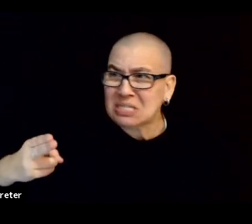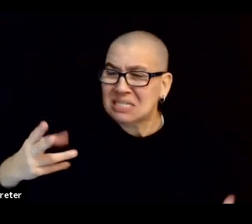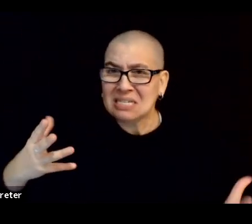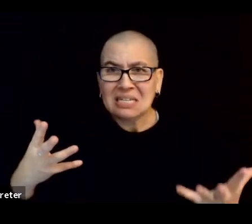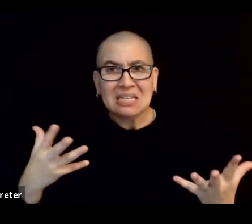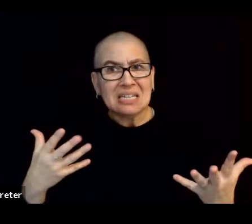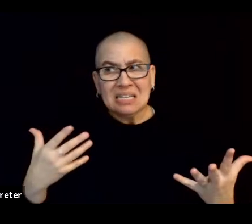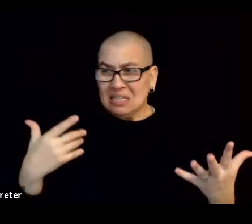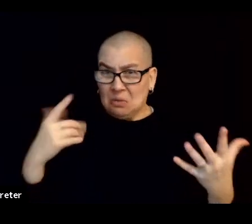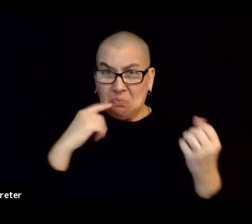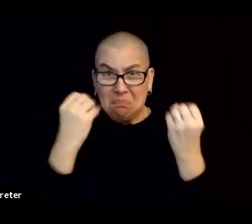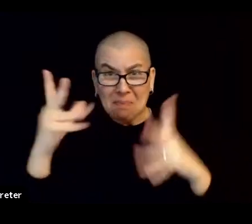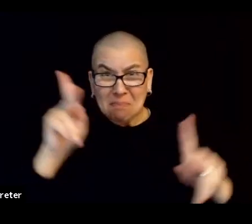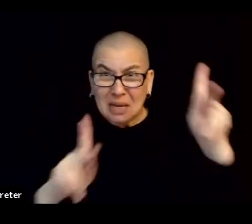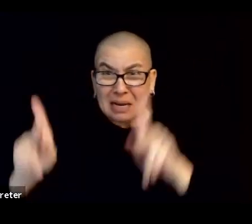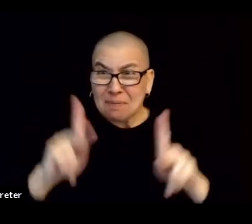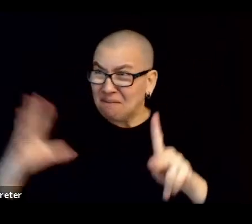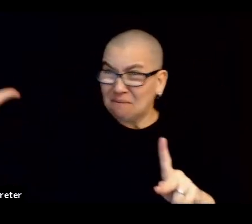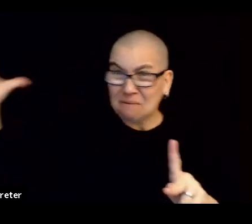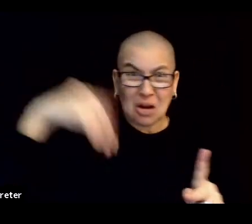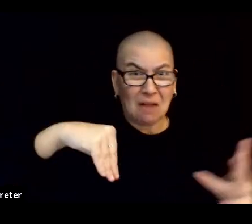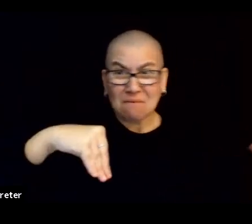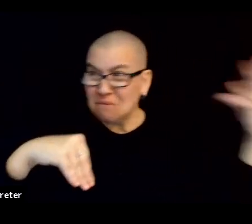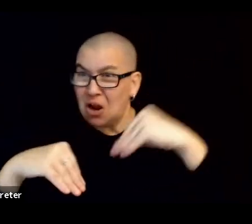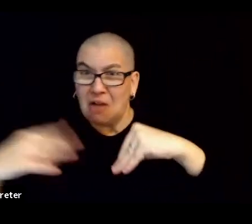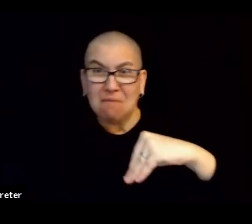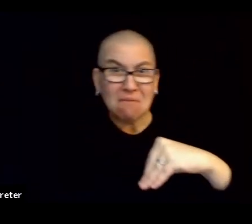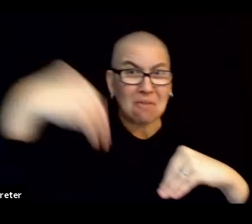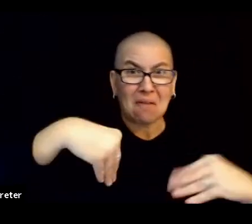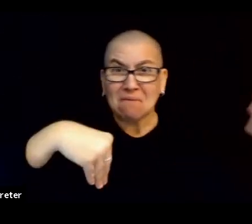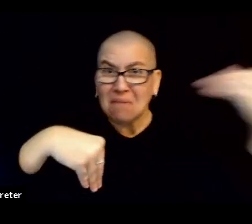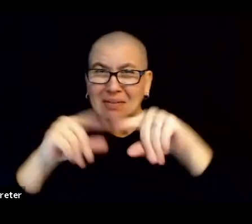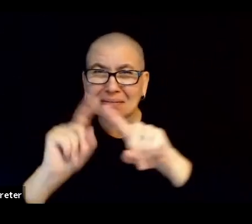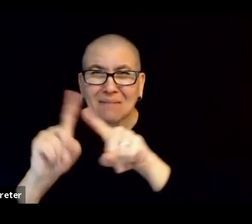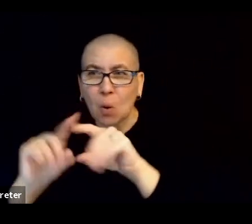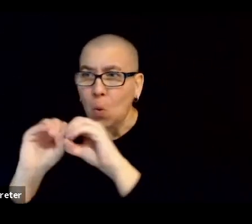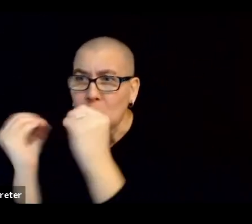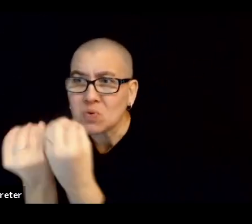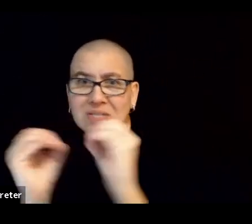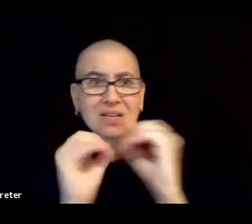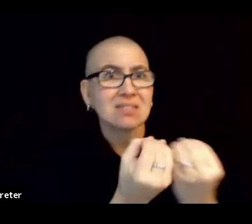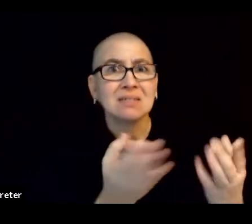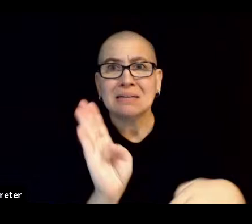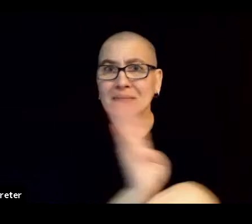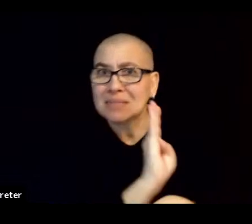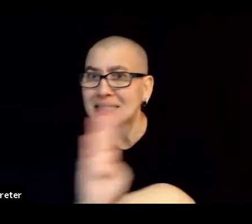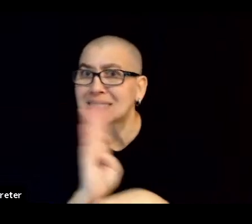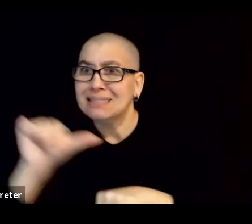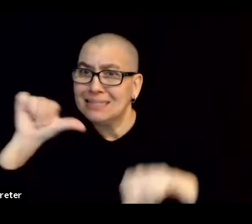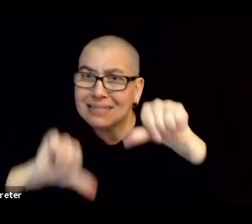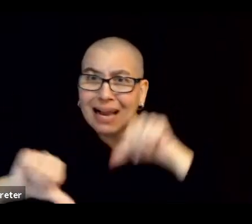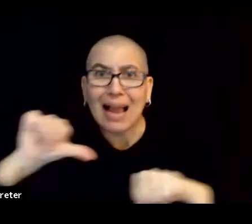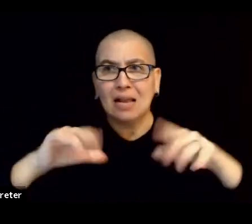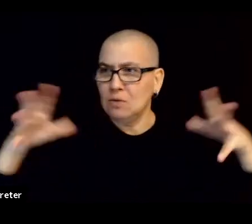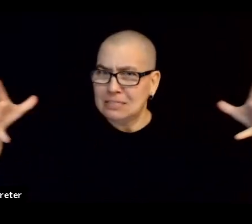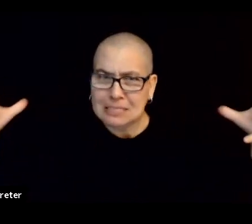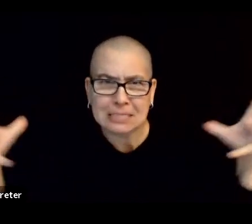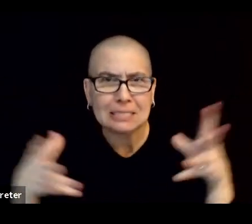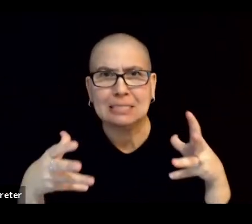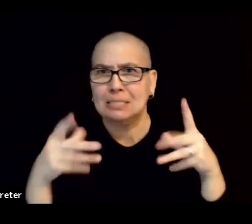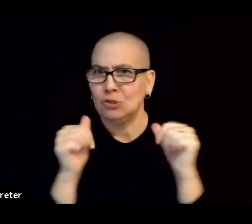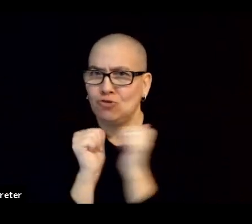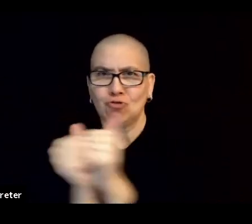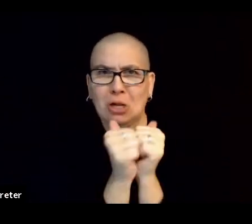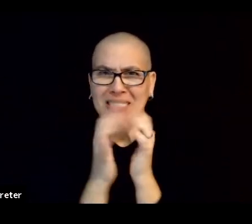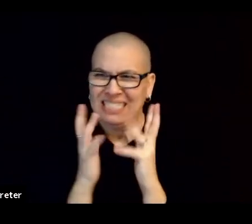very important role to play. And we literally are in a race against the clock, especially as we know now about the new variant of the